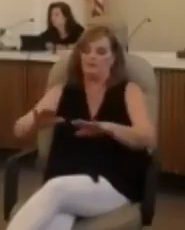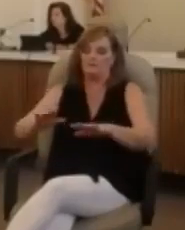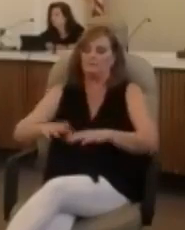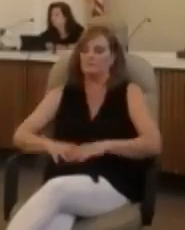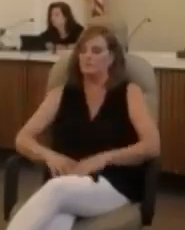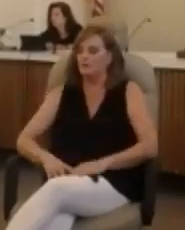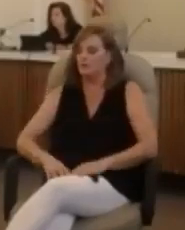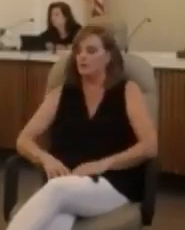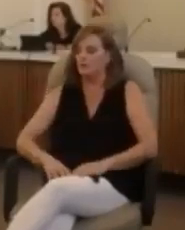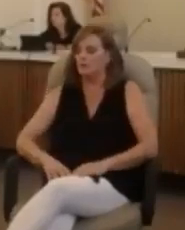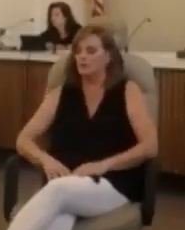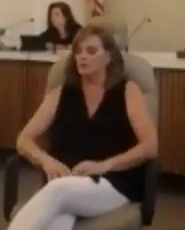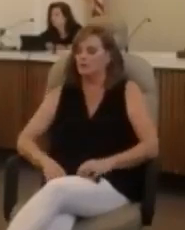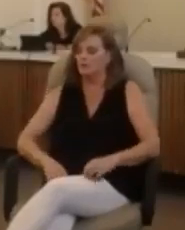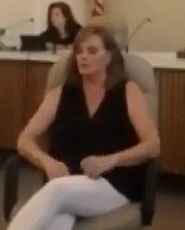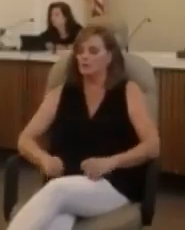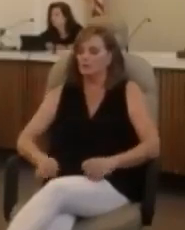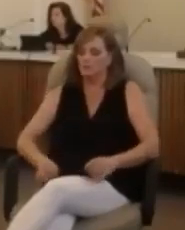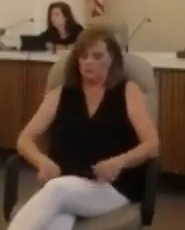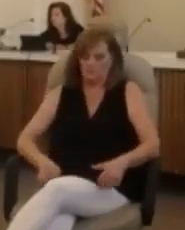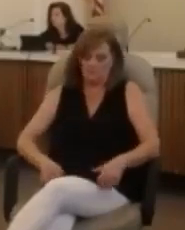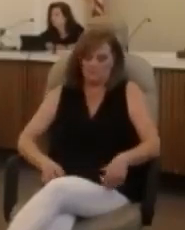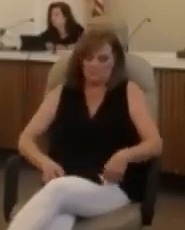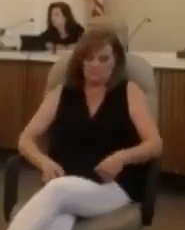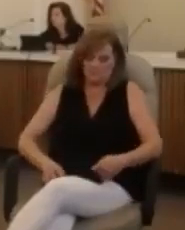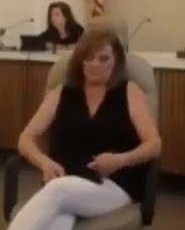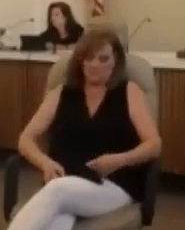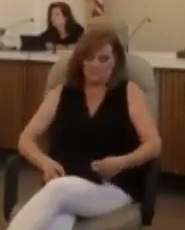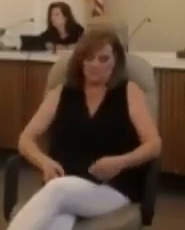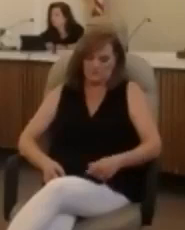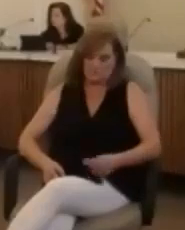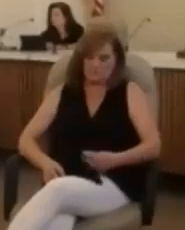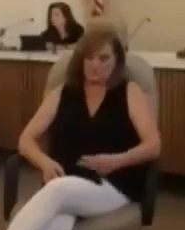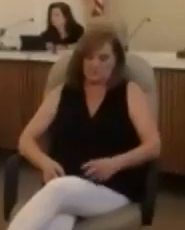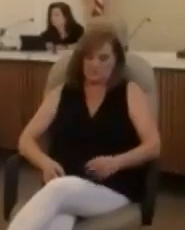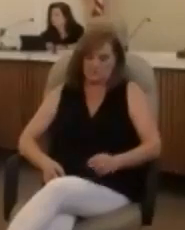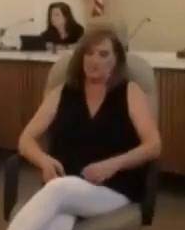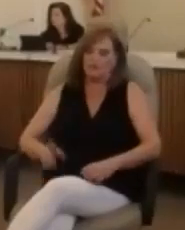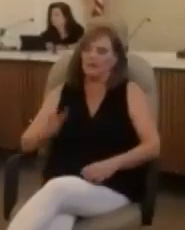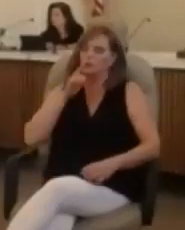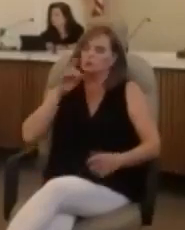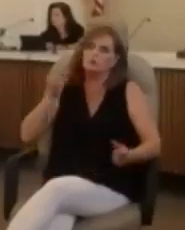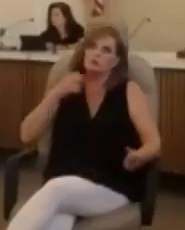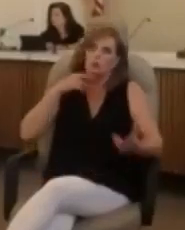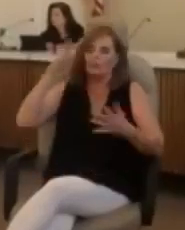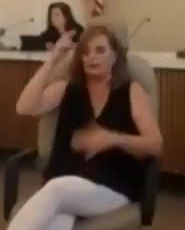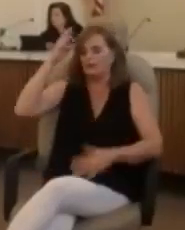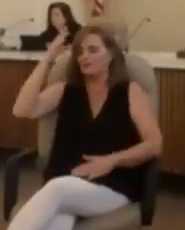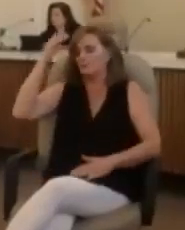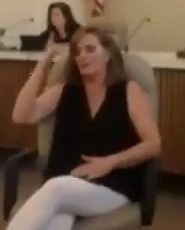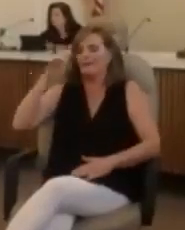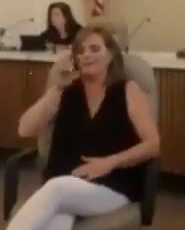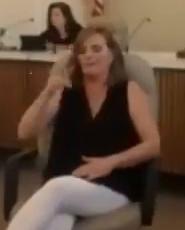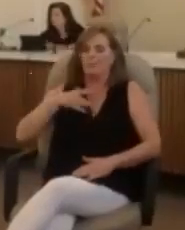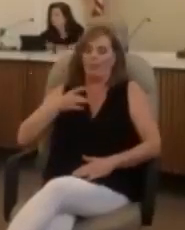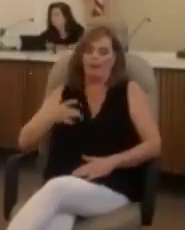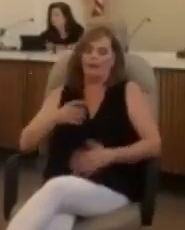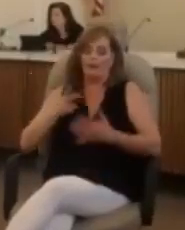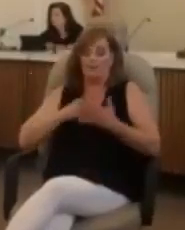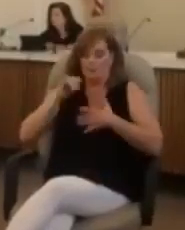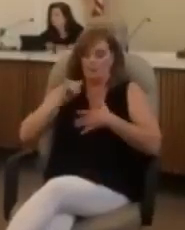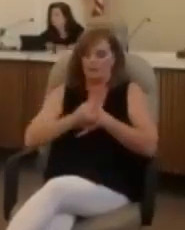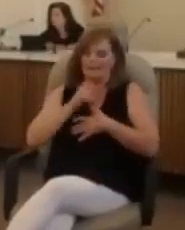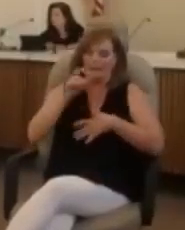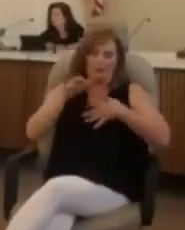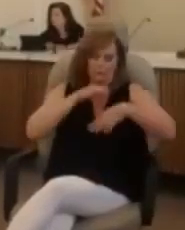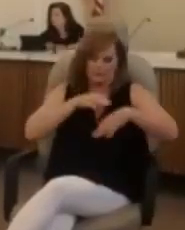And that's, you know, there are a lot of reasons that I won't bore you with why I don't like the project, which